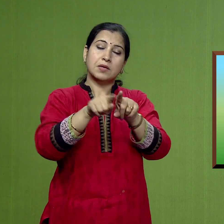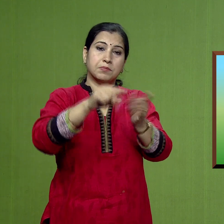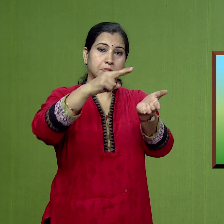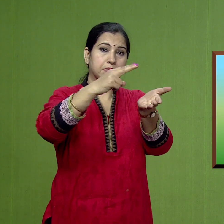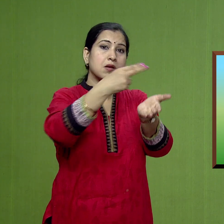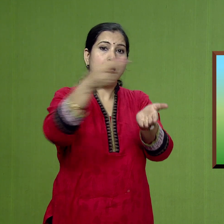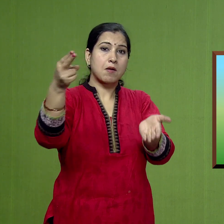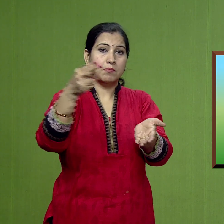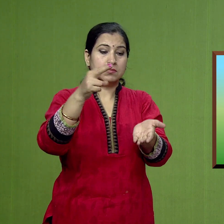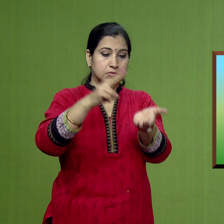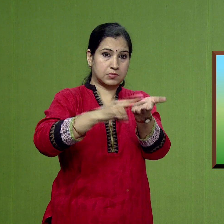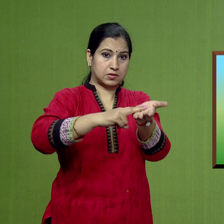pollution.